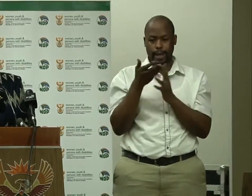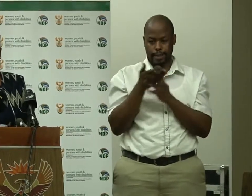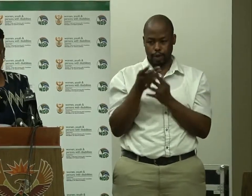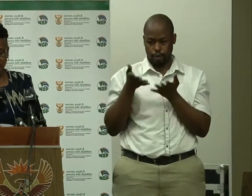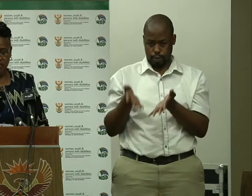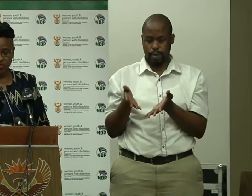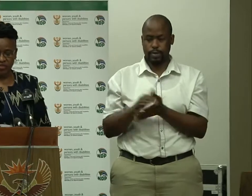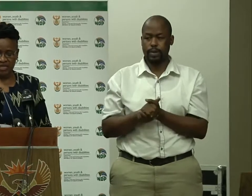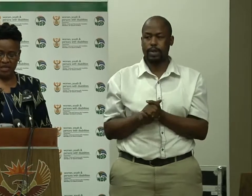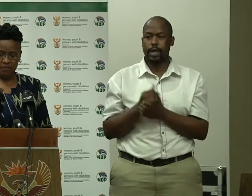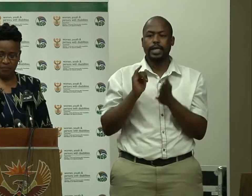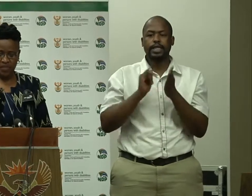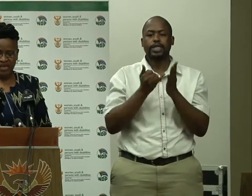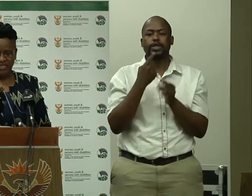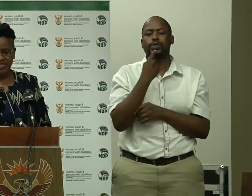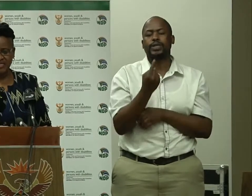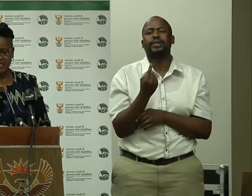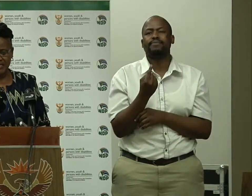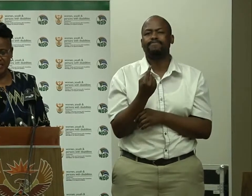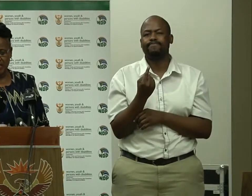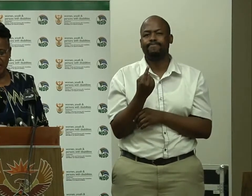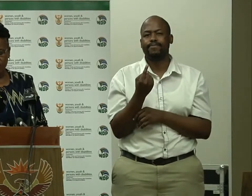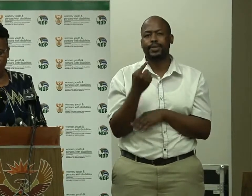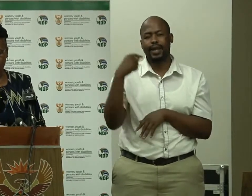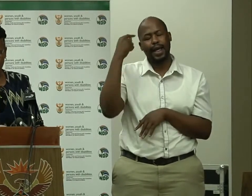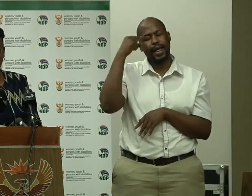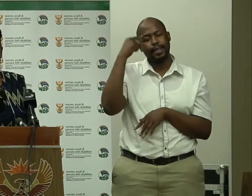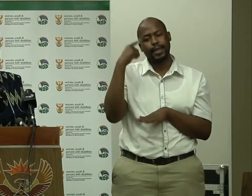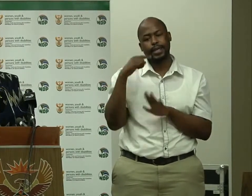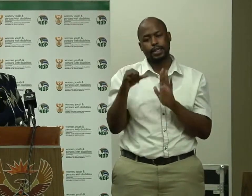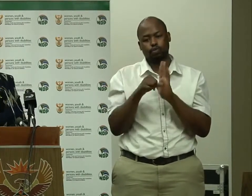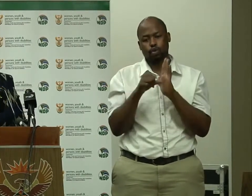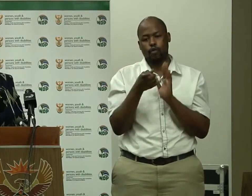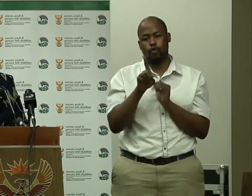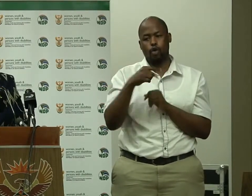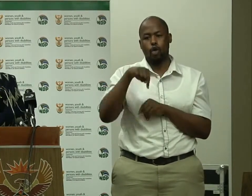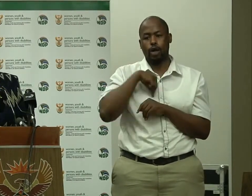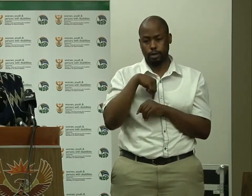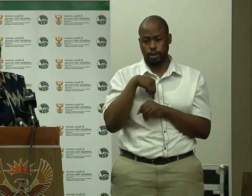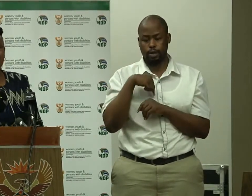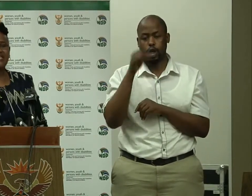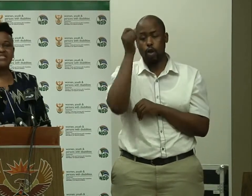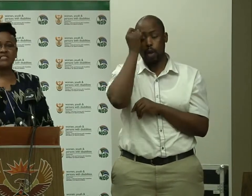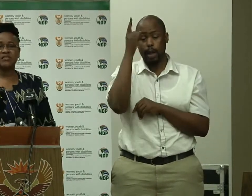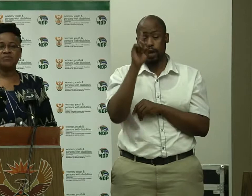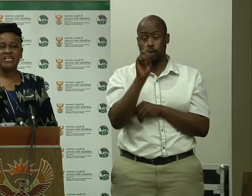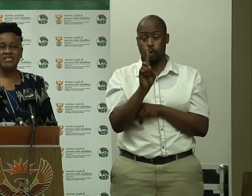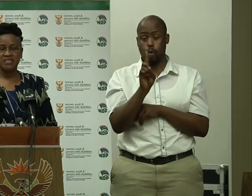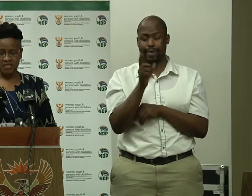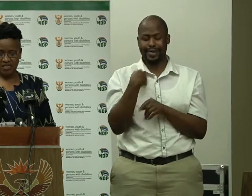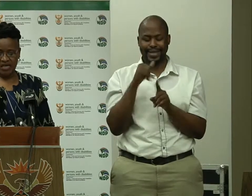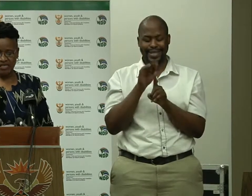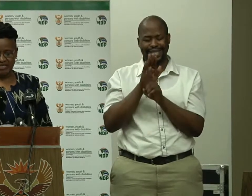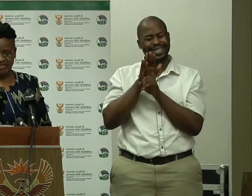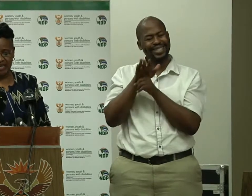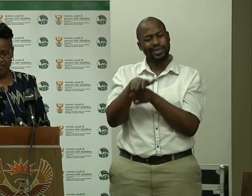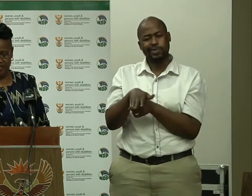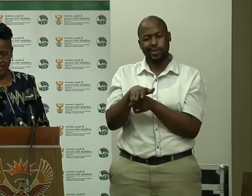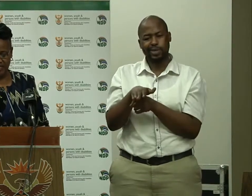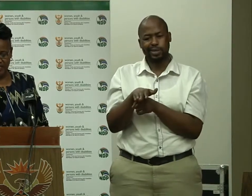this. It's just to say, I think it is critical for all of us to understand the discrimination